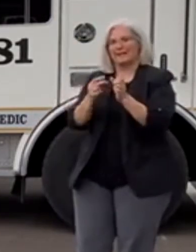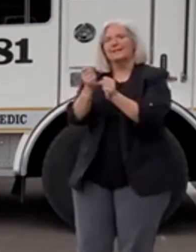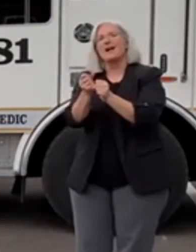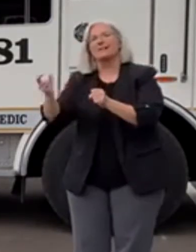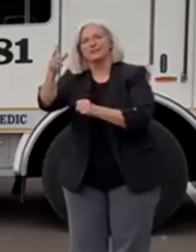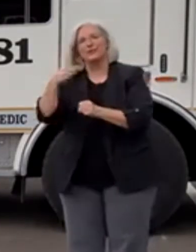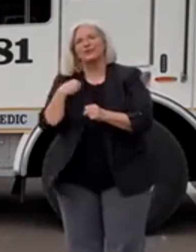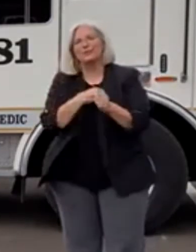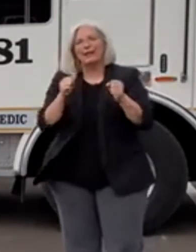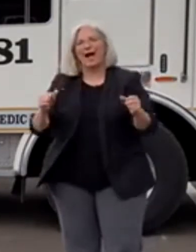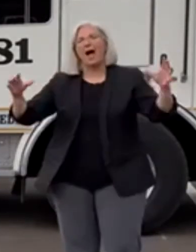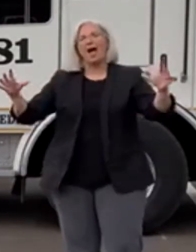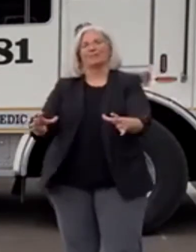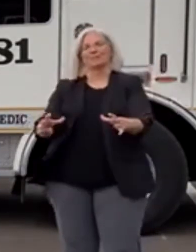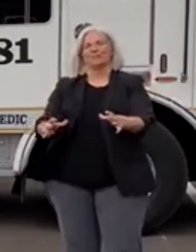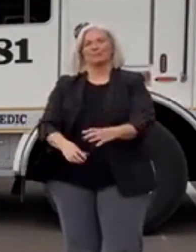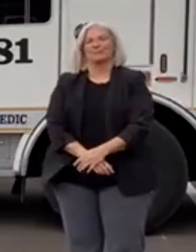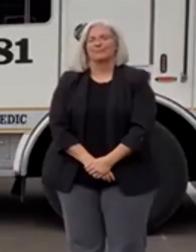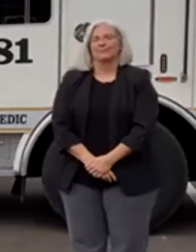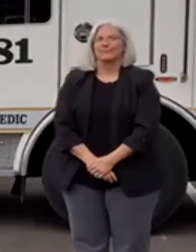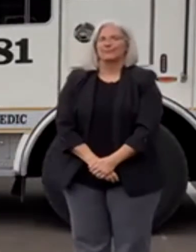Thank you.